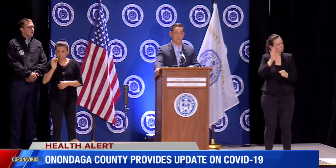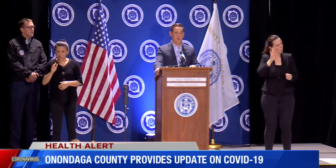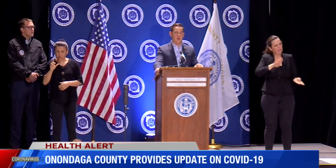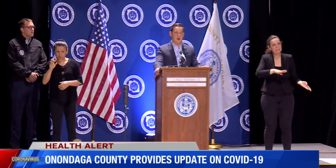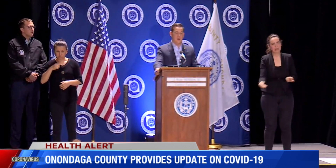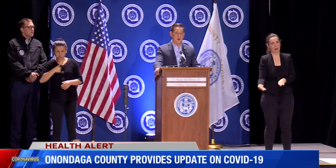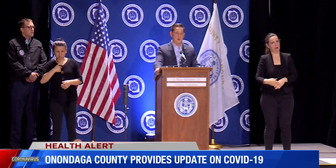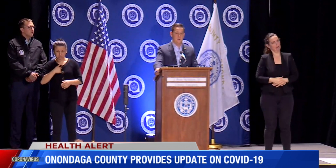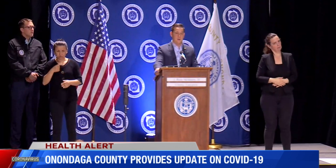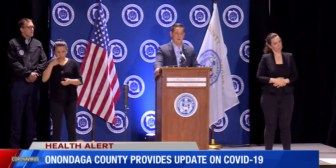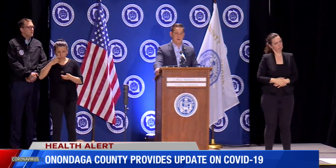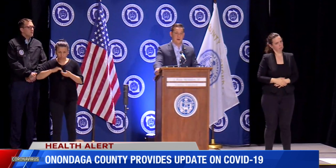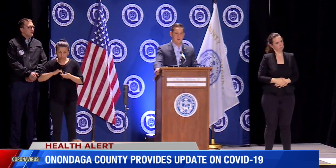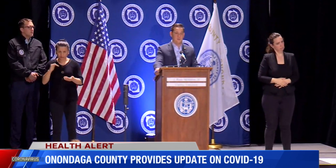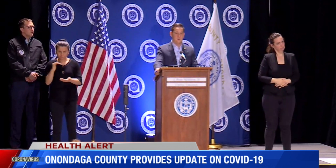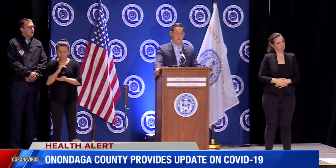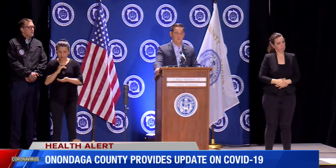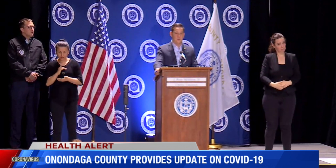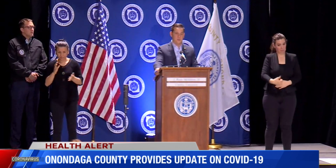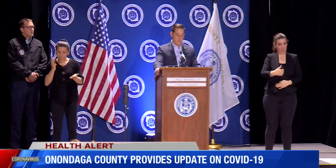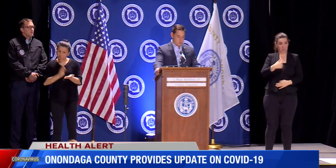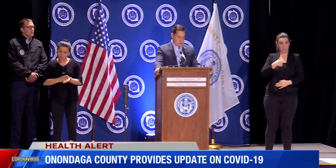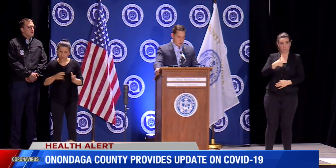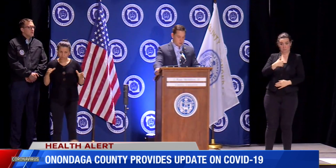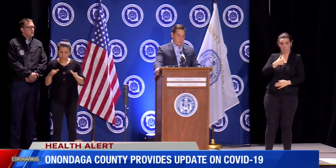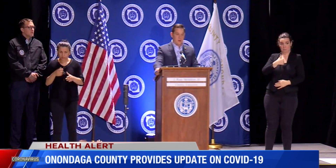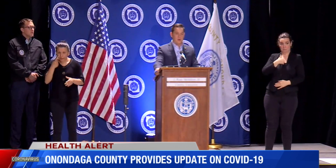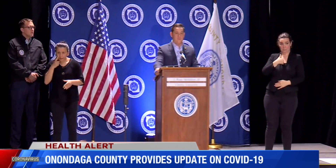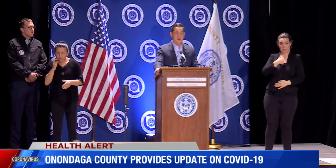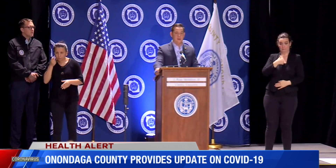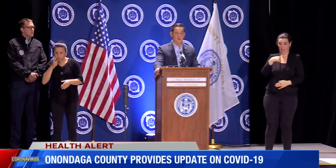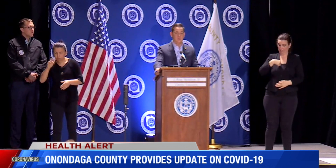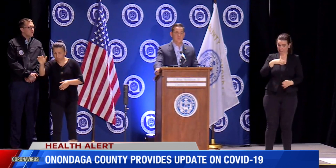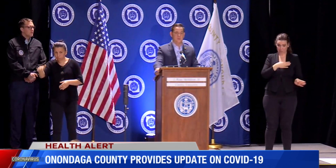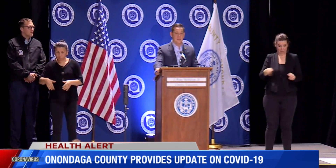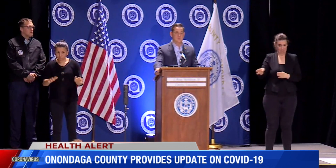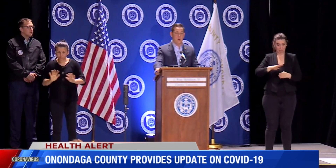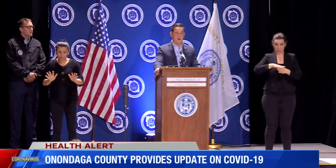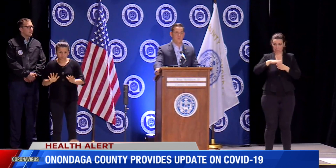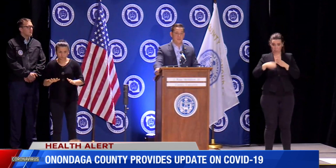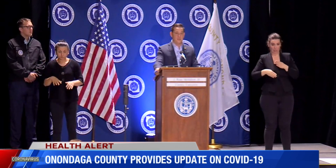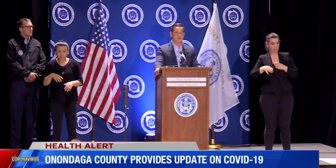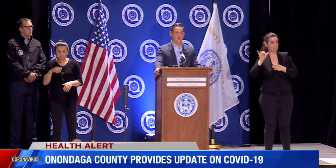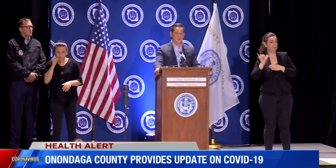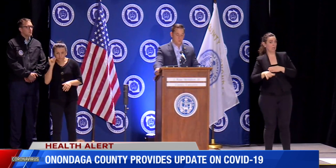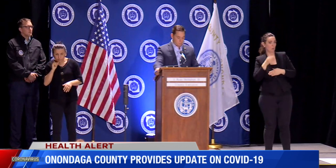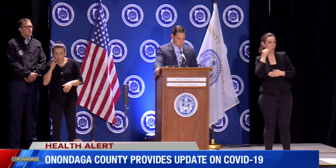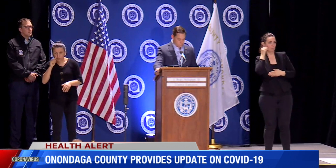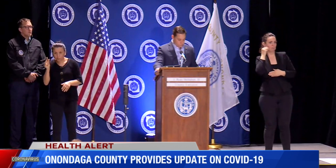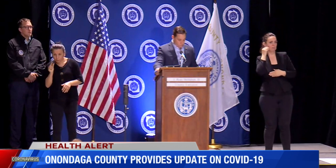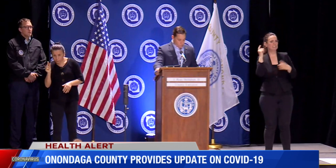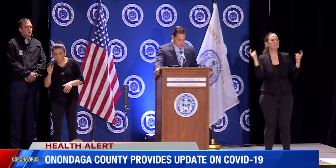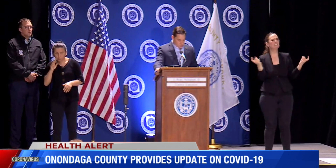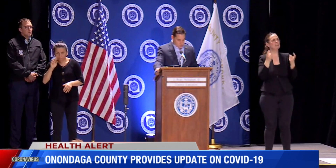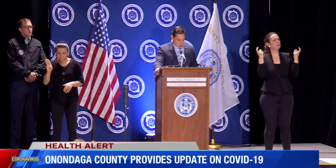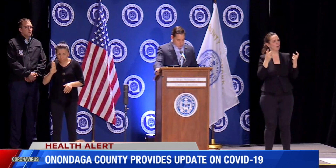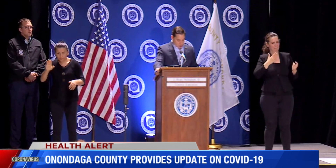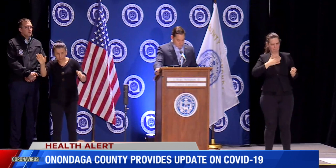do. And I don't want to be the bearer of bad news, but that's what we need you to do.